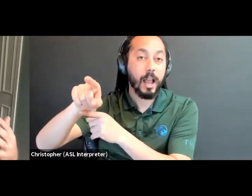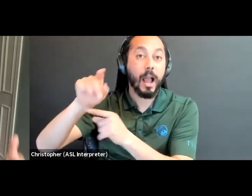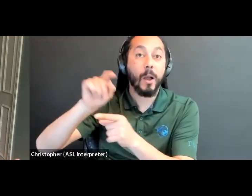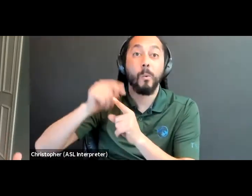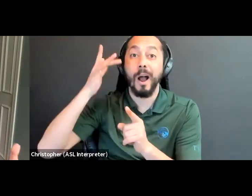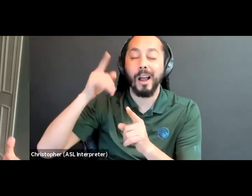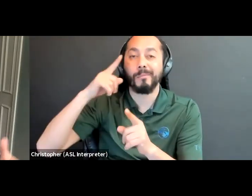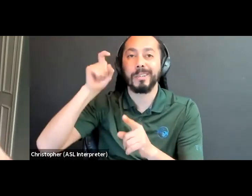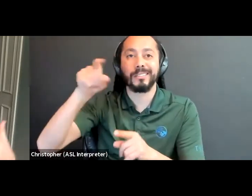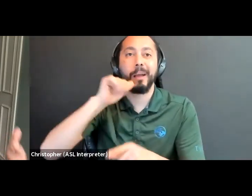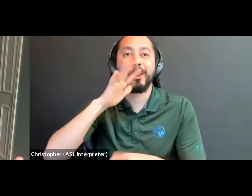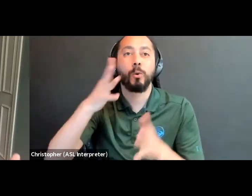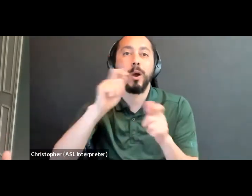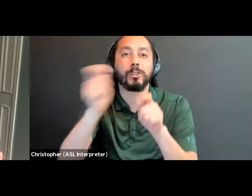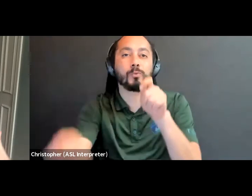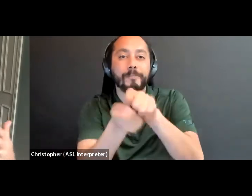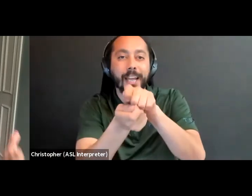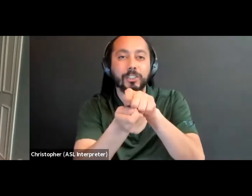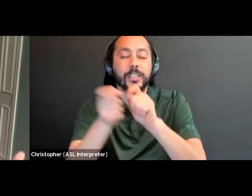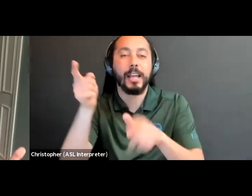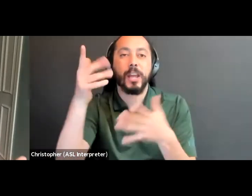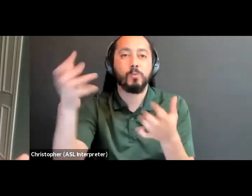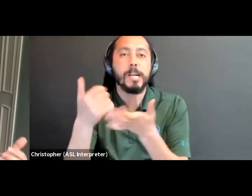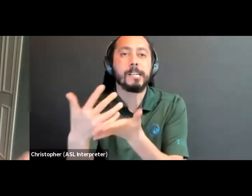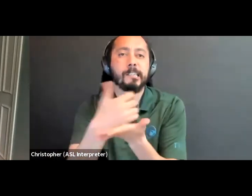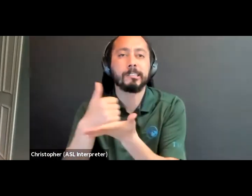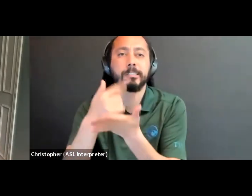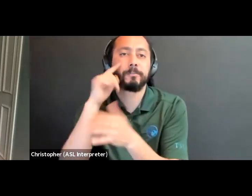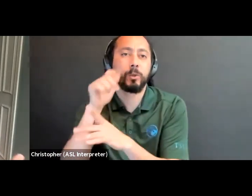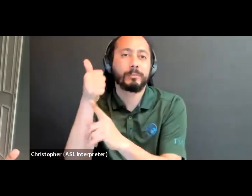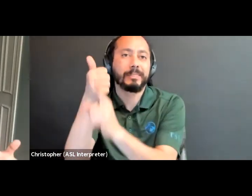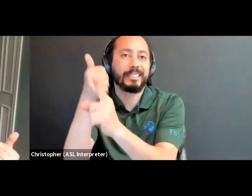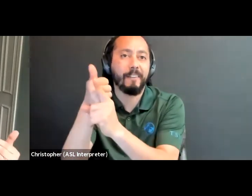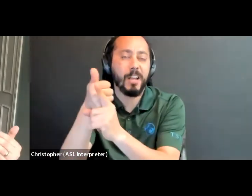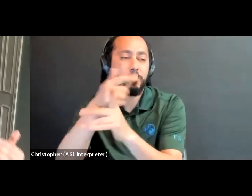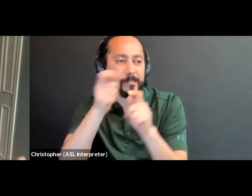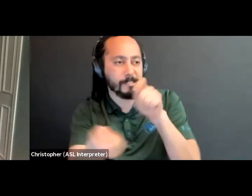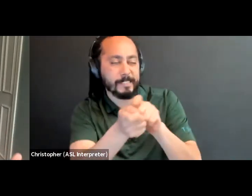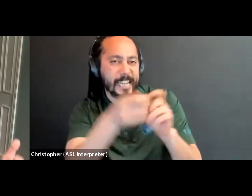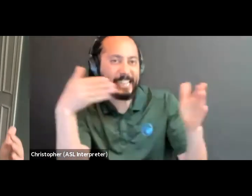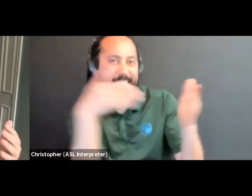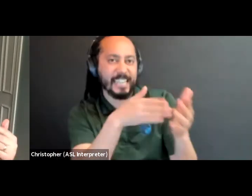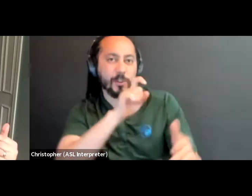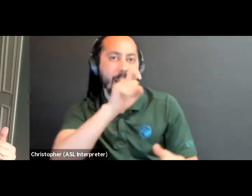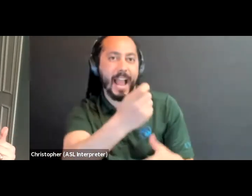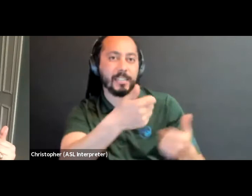make gains for themselves at the expense of their ex-partner.